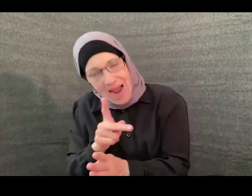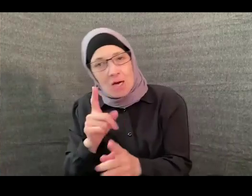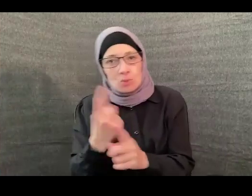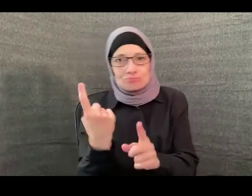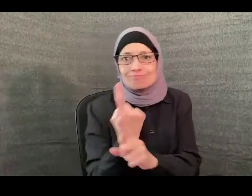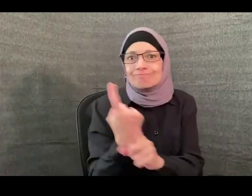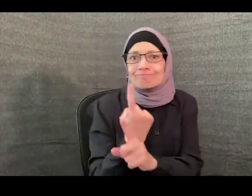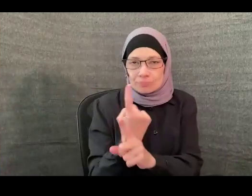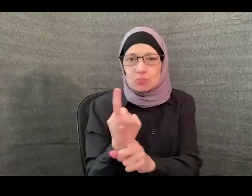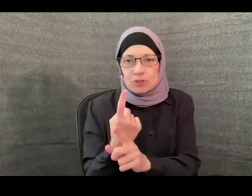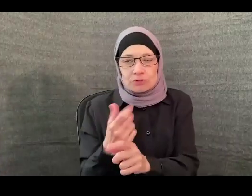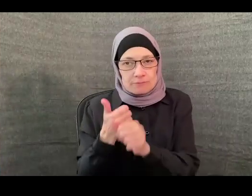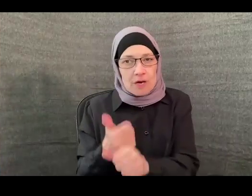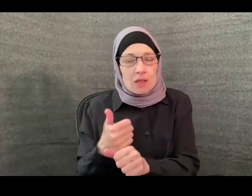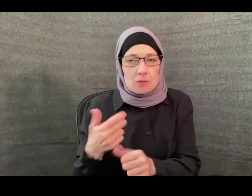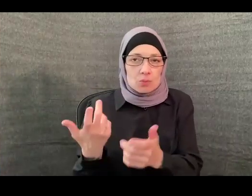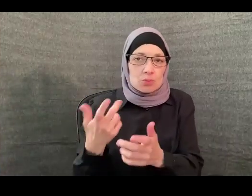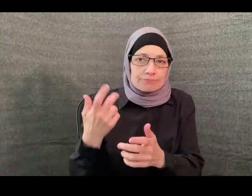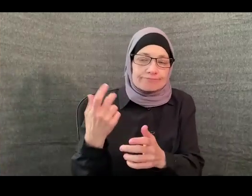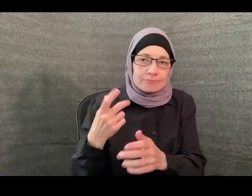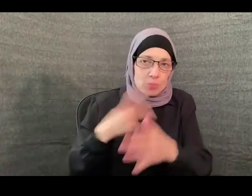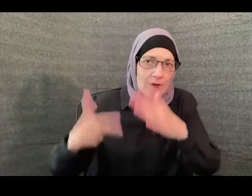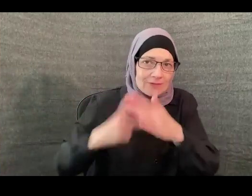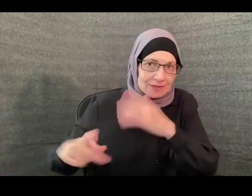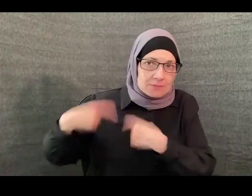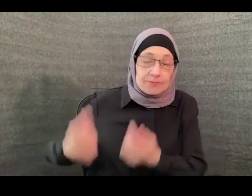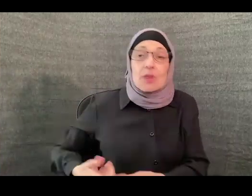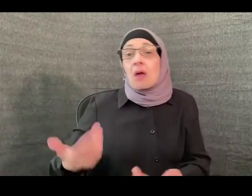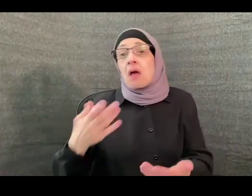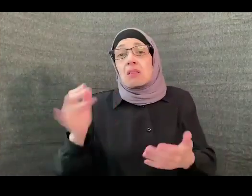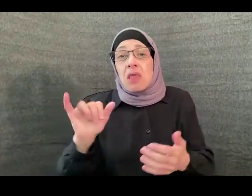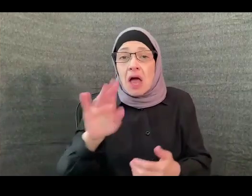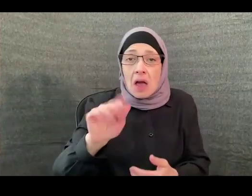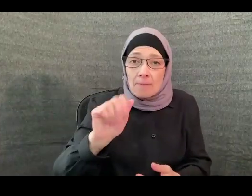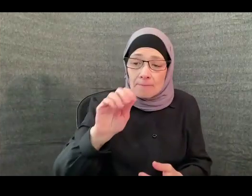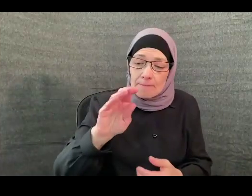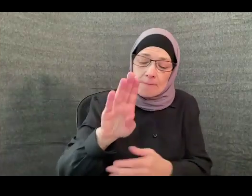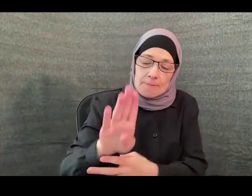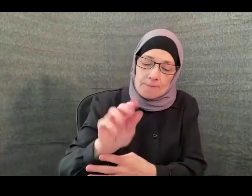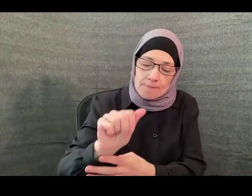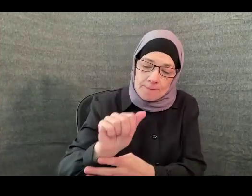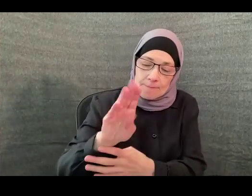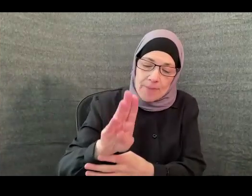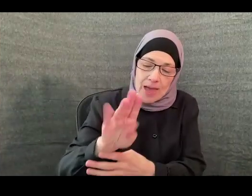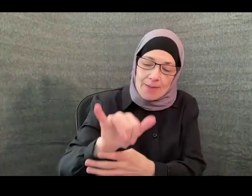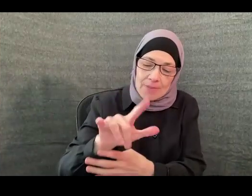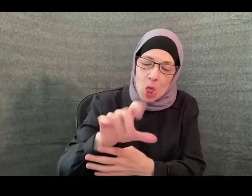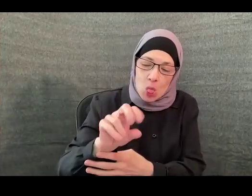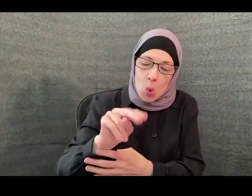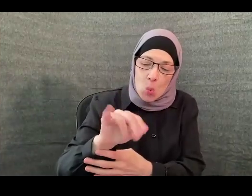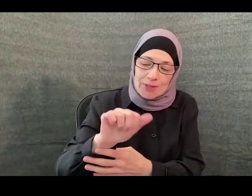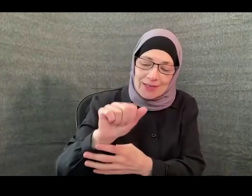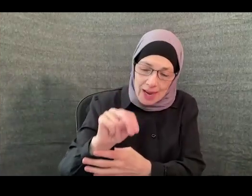another point, it was the Roman Empire. At one point, it was other